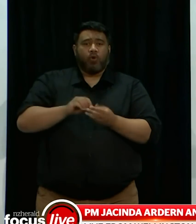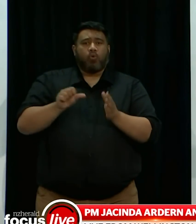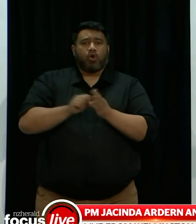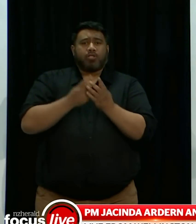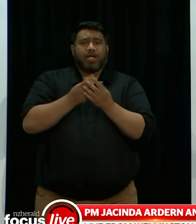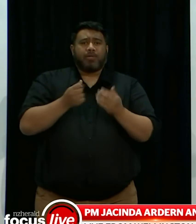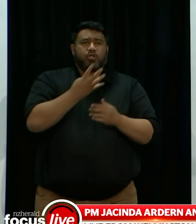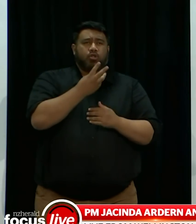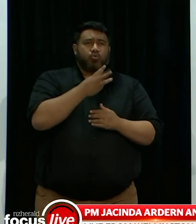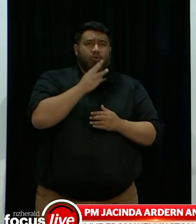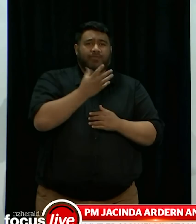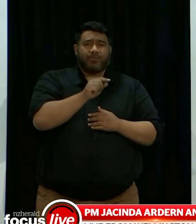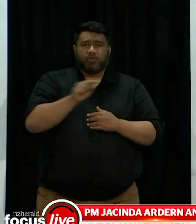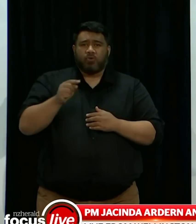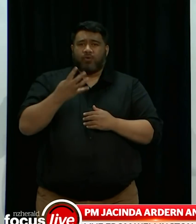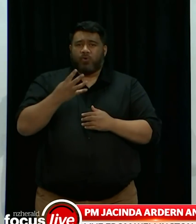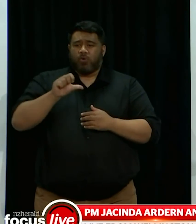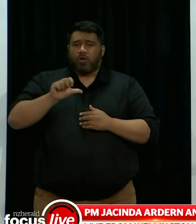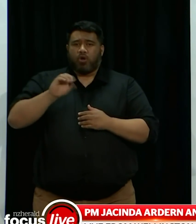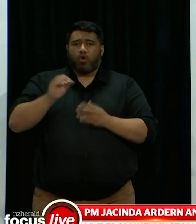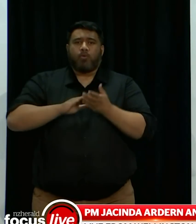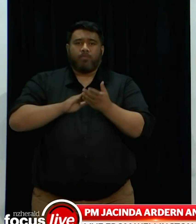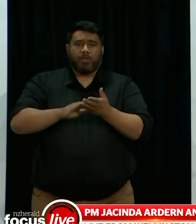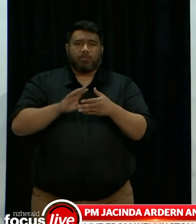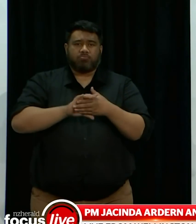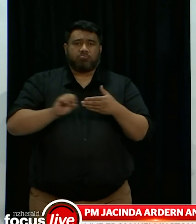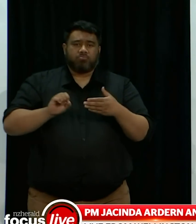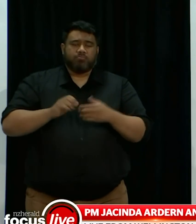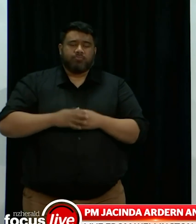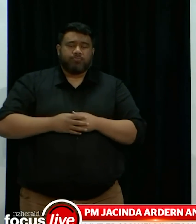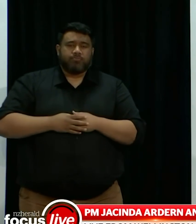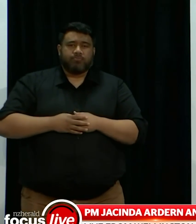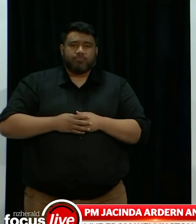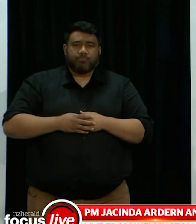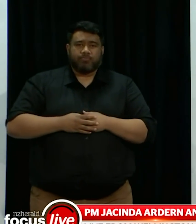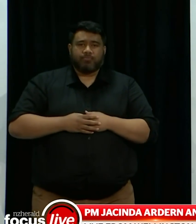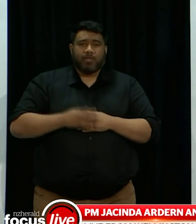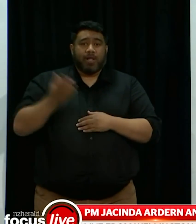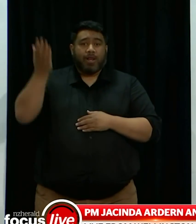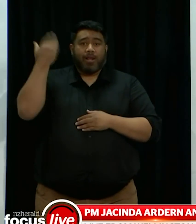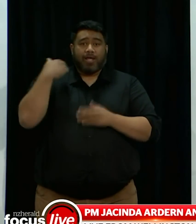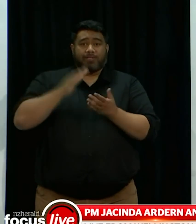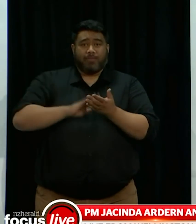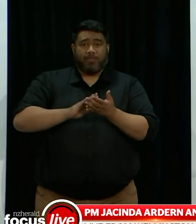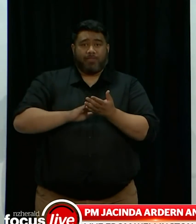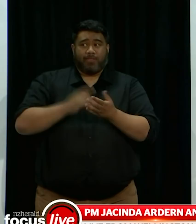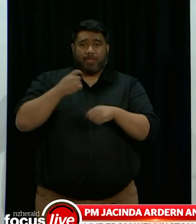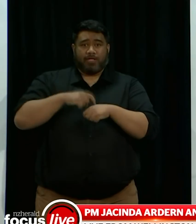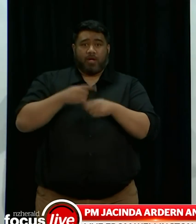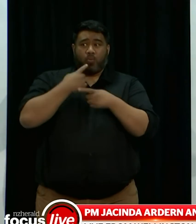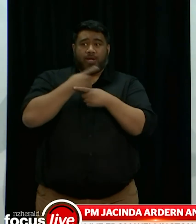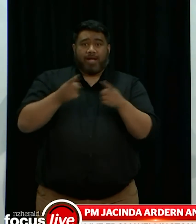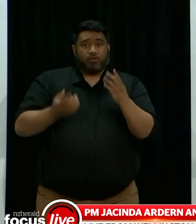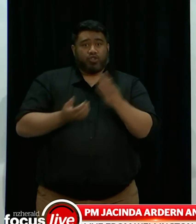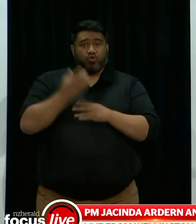be between $350 and $490 million. As I said last month when we announced the framework, we